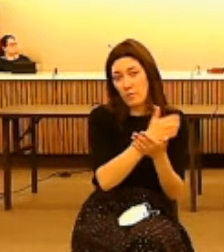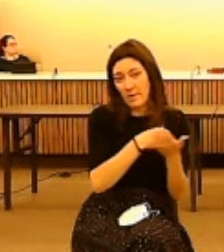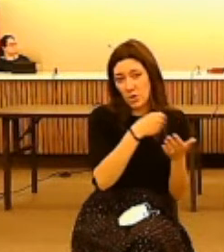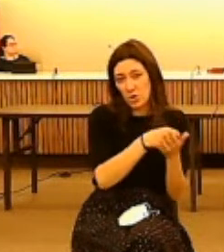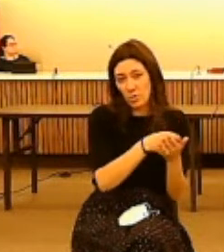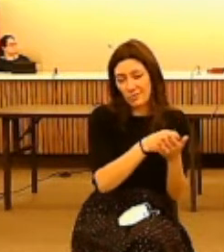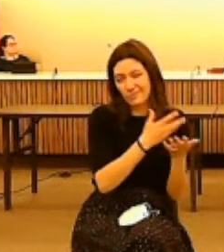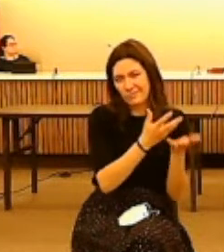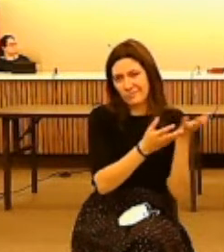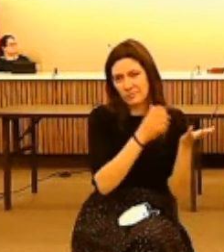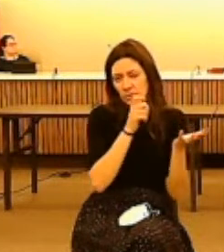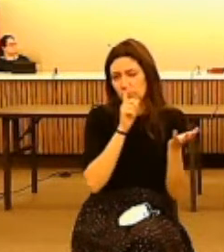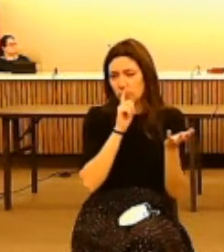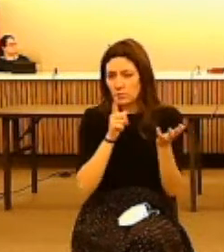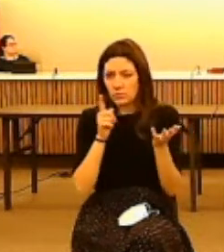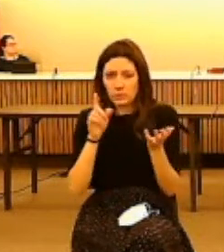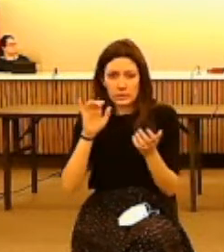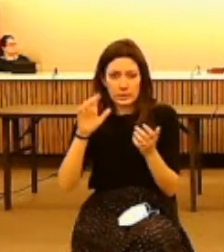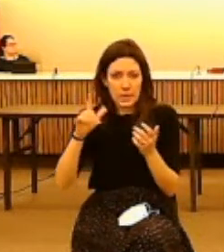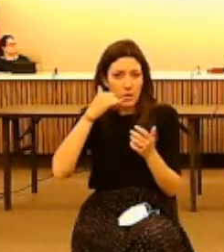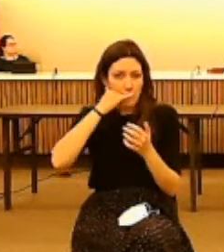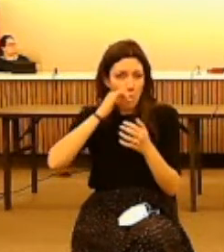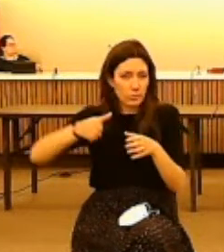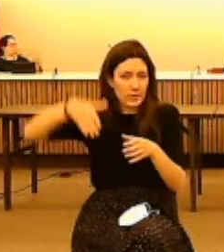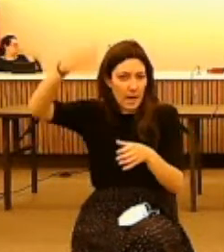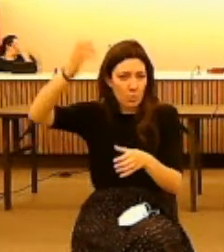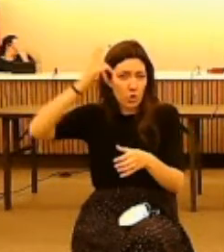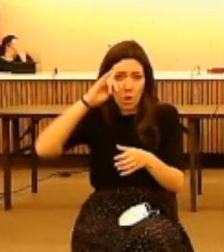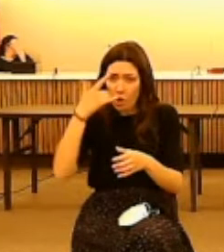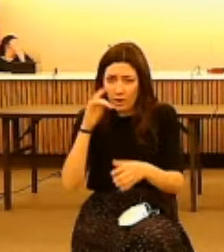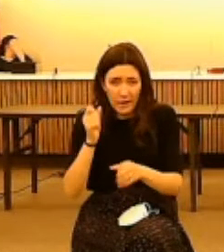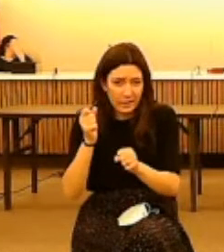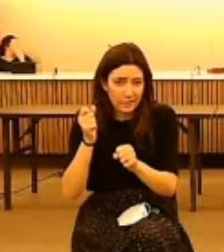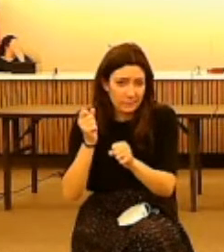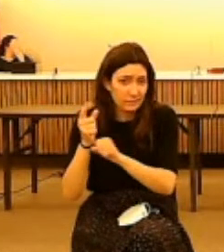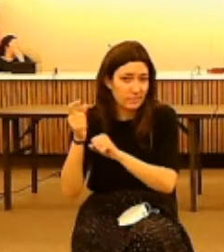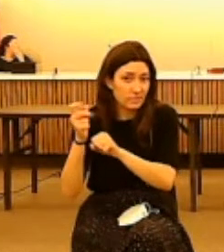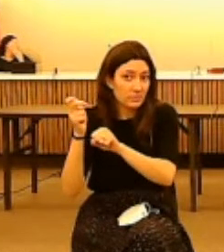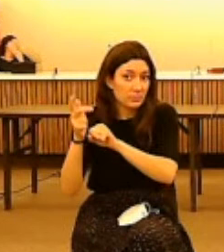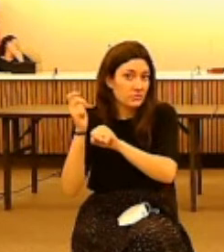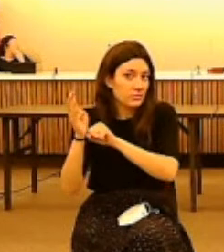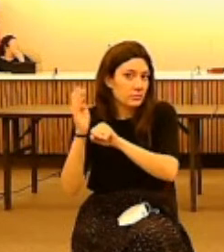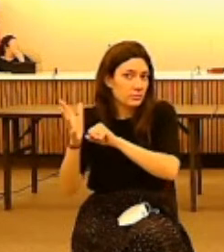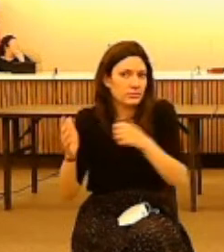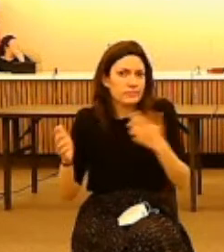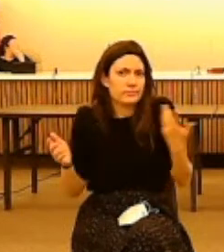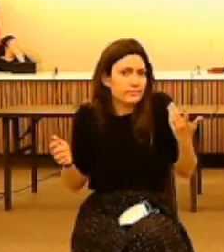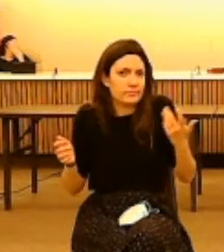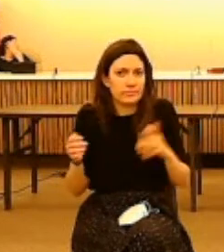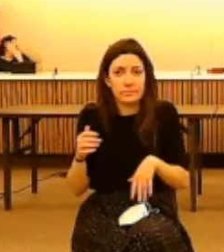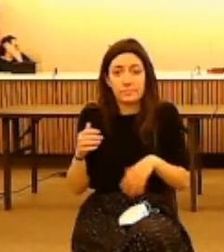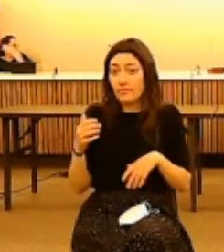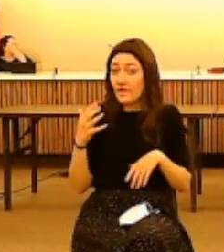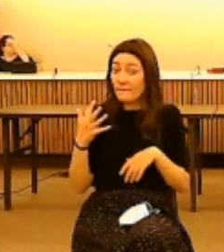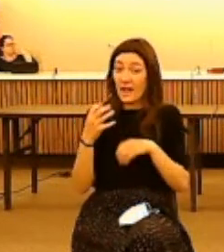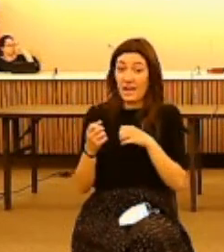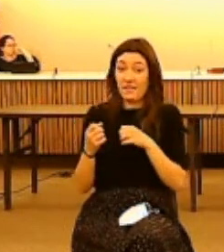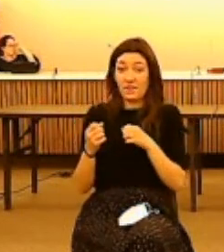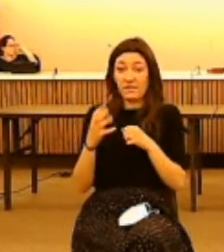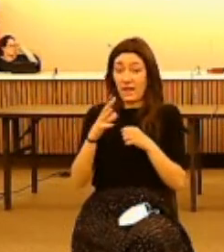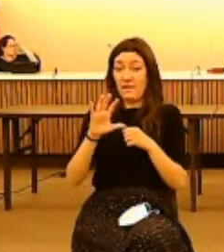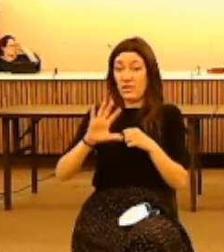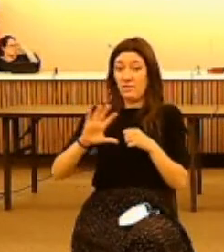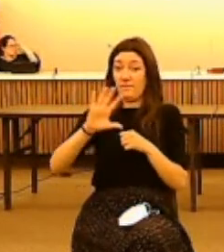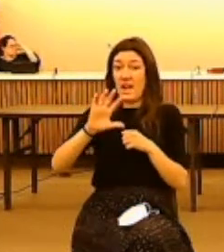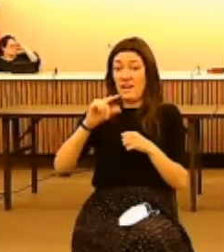what cell towers are going to look like in 17 years. Right. In 5G, there was a move to what they call the micro cells. So they're the